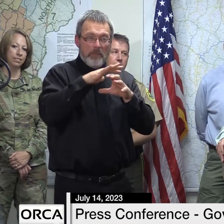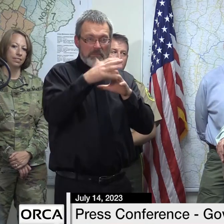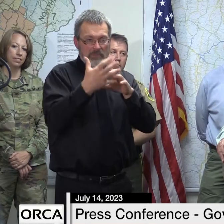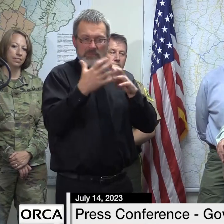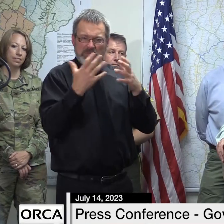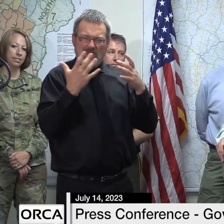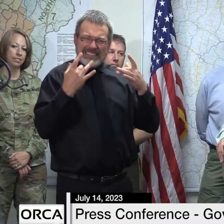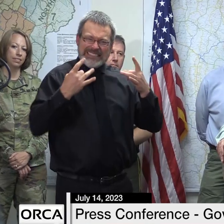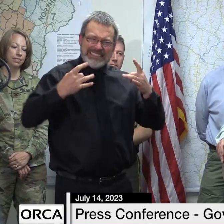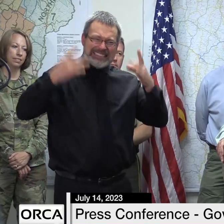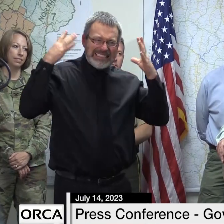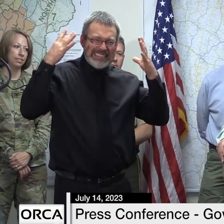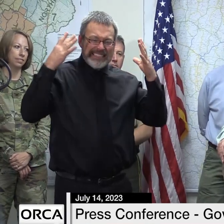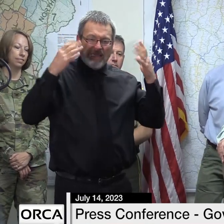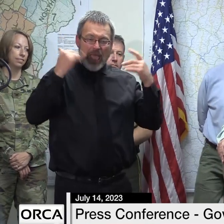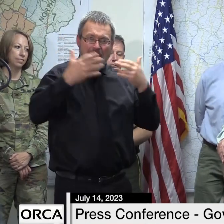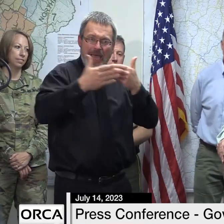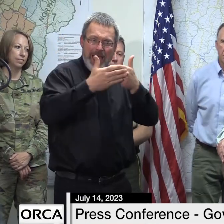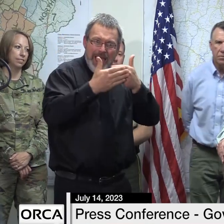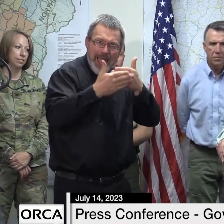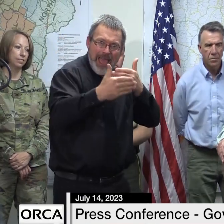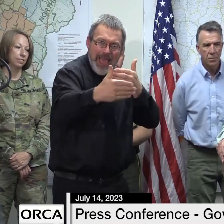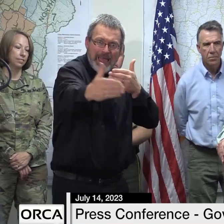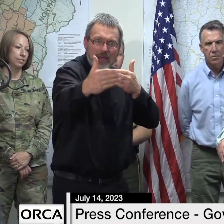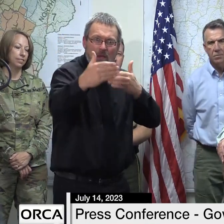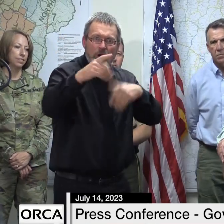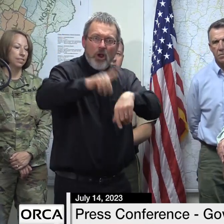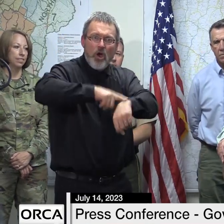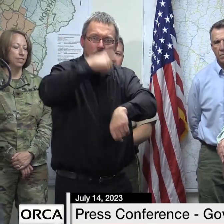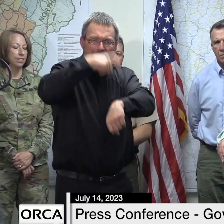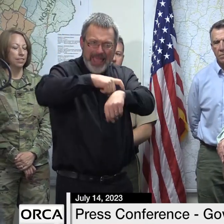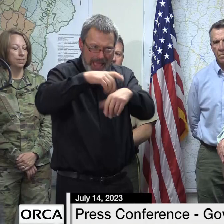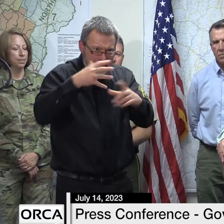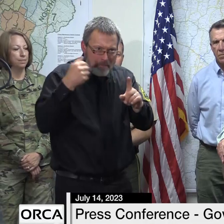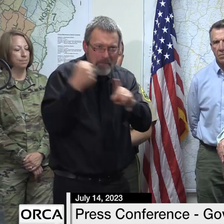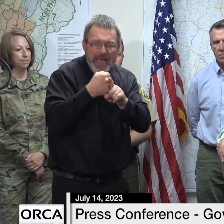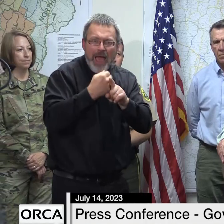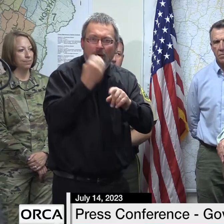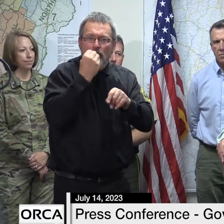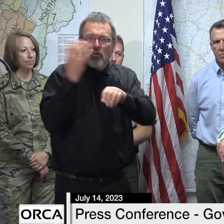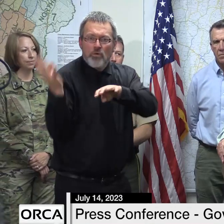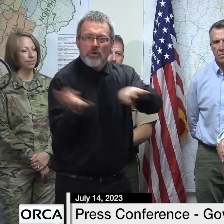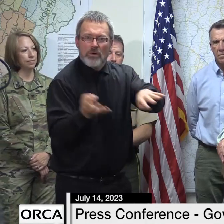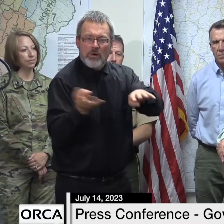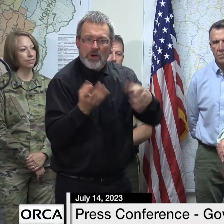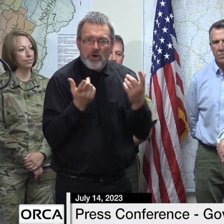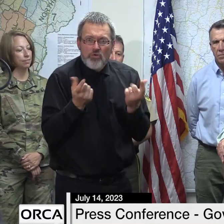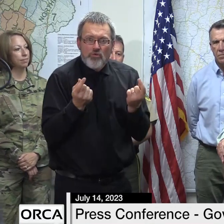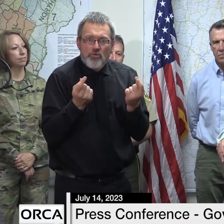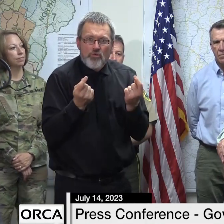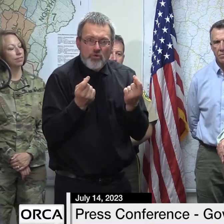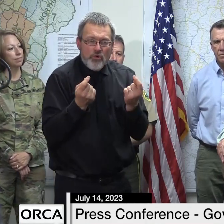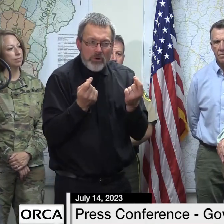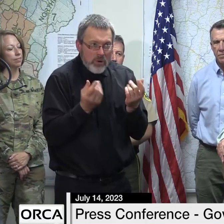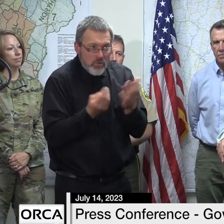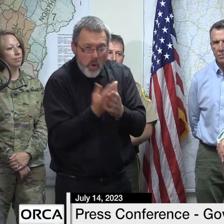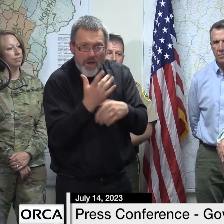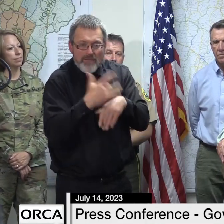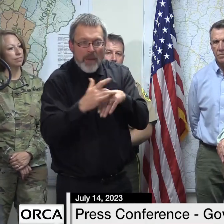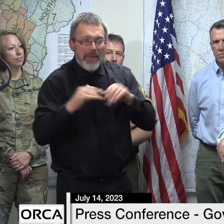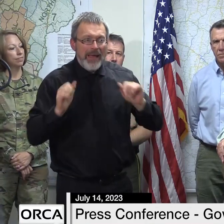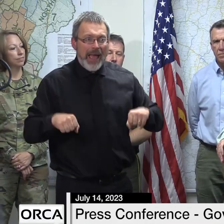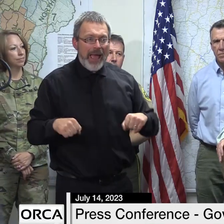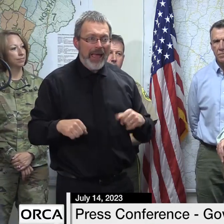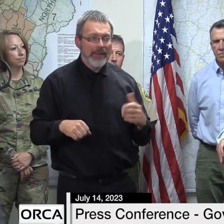security? I think we're always concerned about that. That's sometimes we forget about when